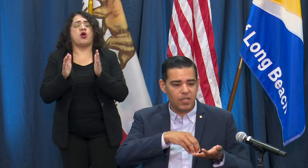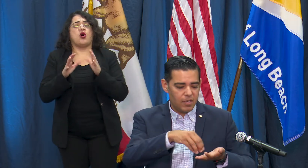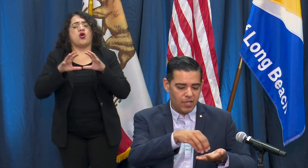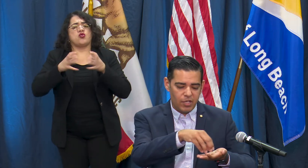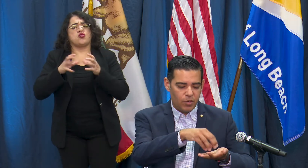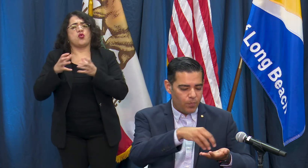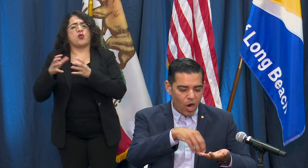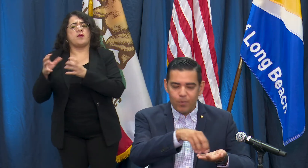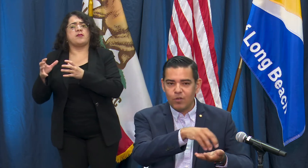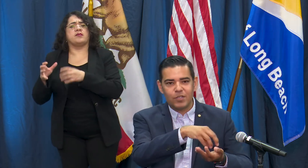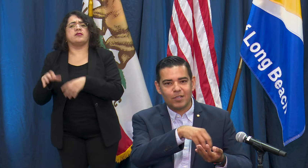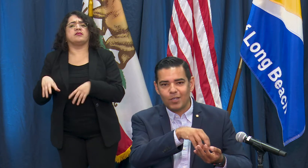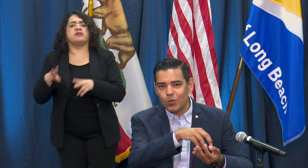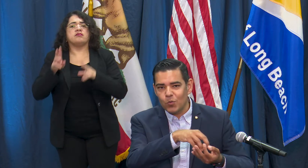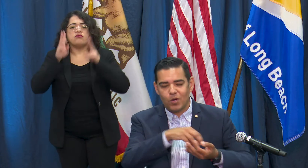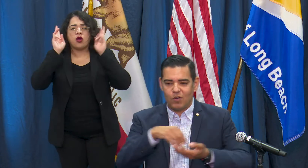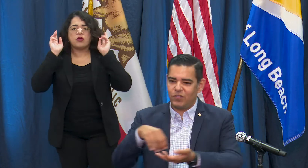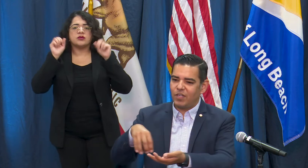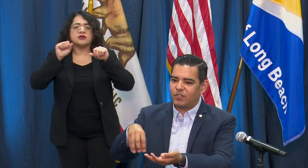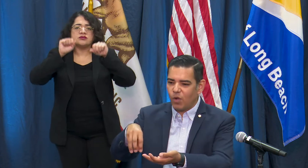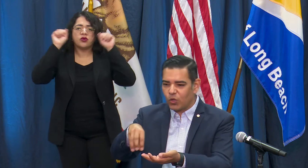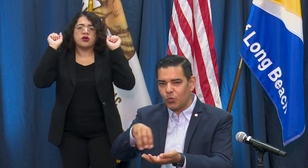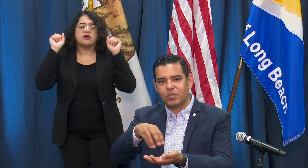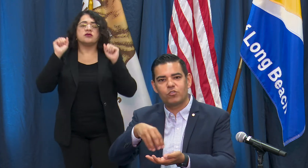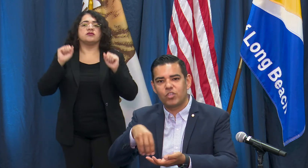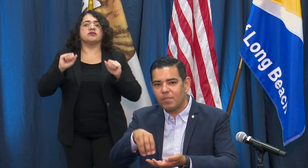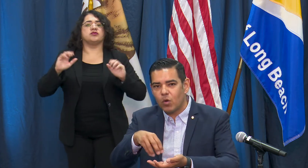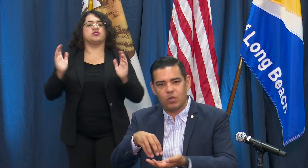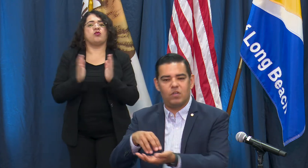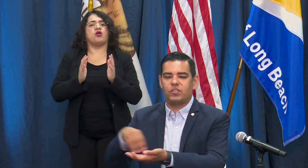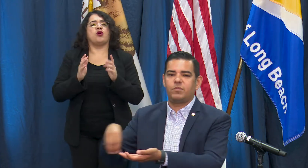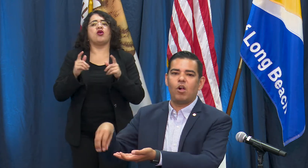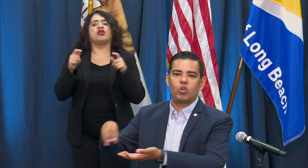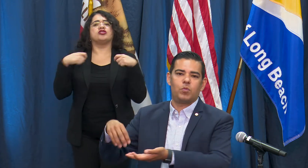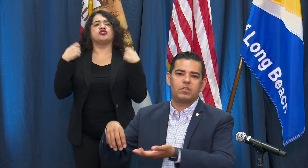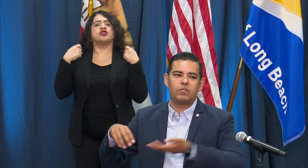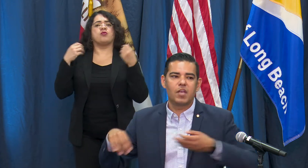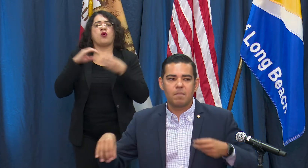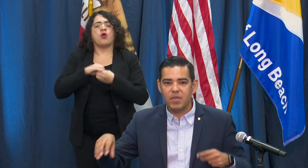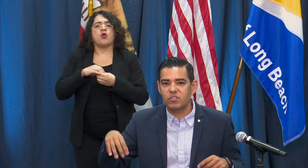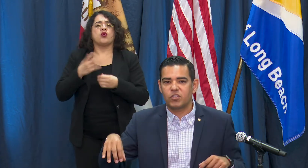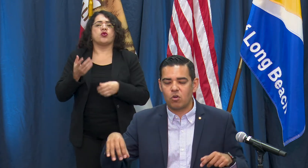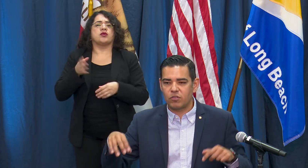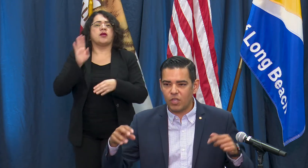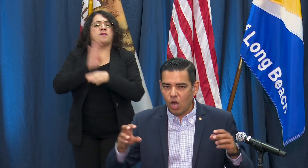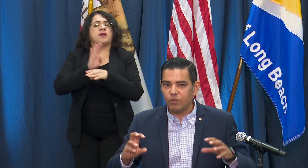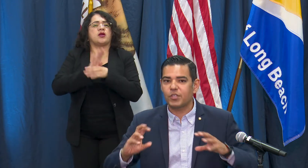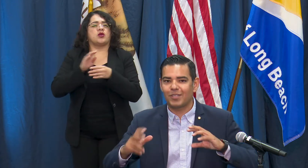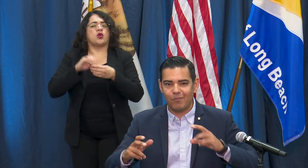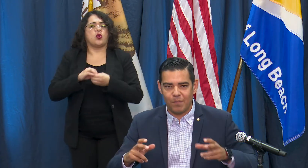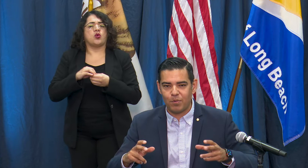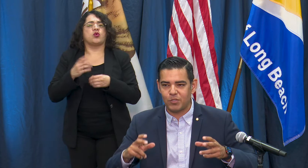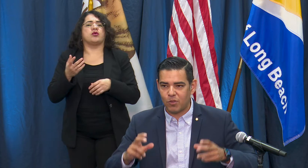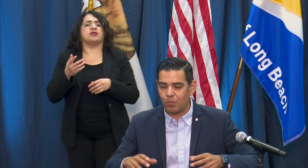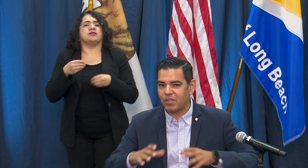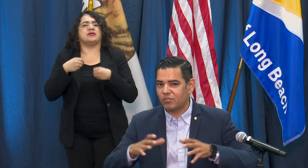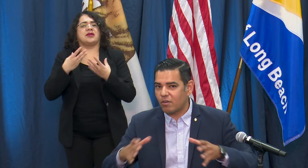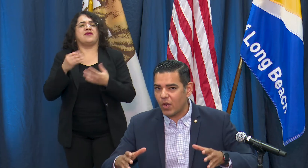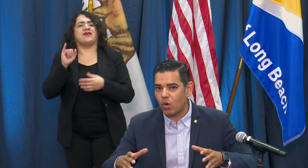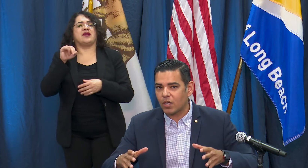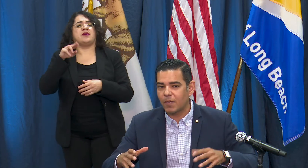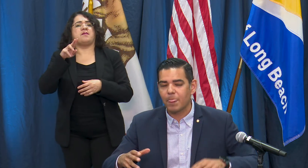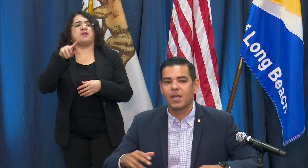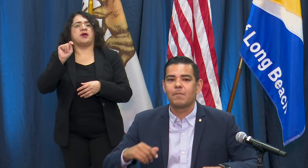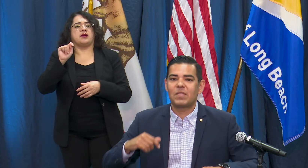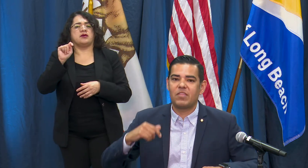of barbers and groomers, and small groups of gym owners and small groups of business owners to also give input. So there will be the